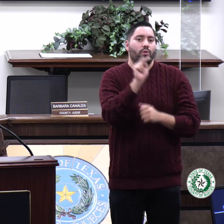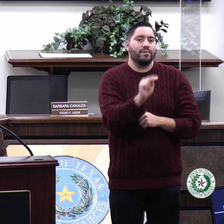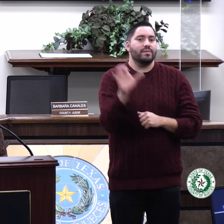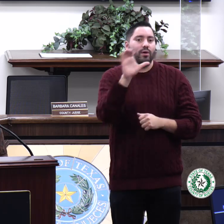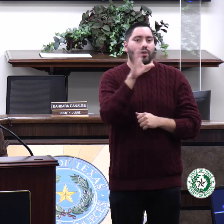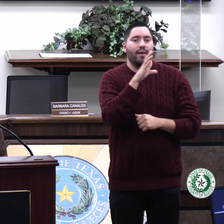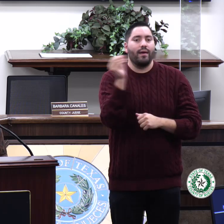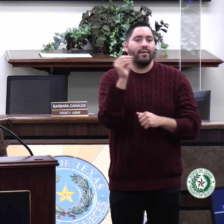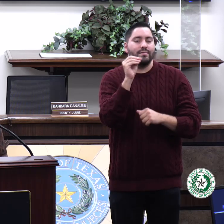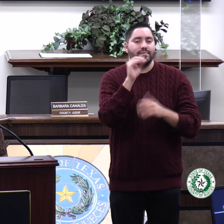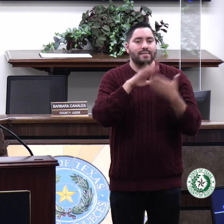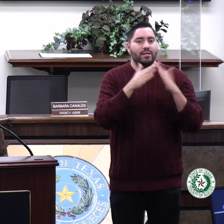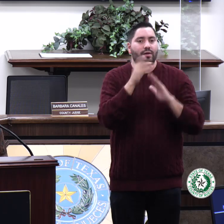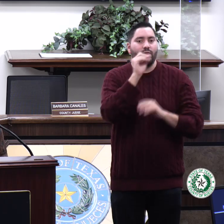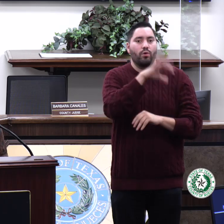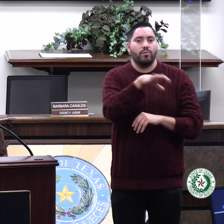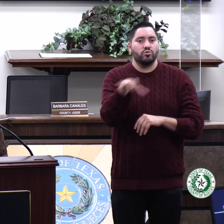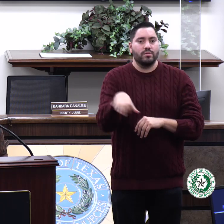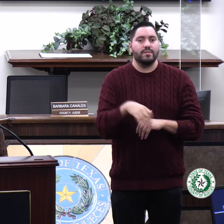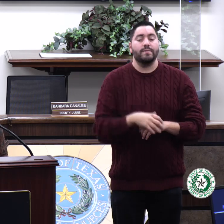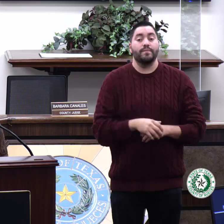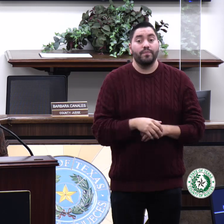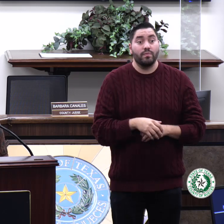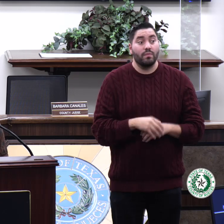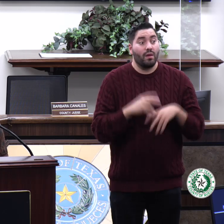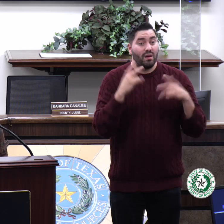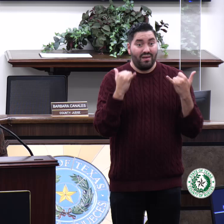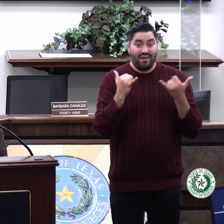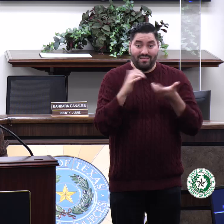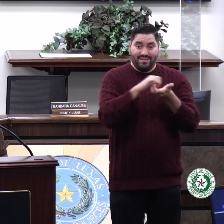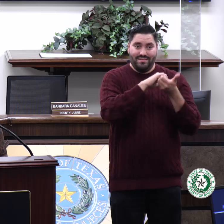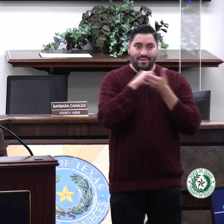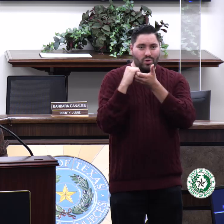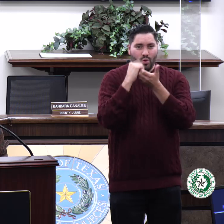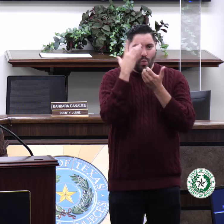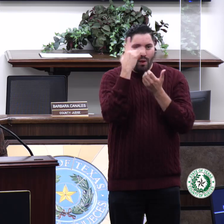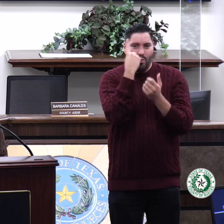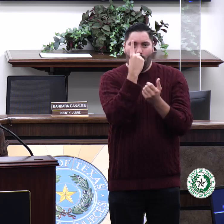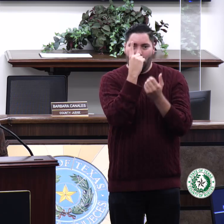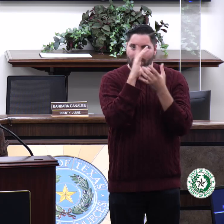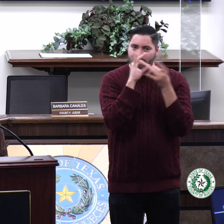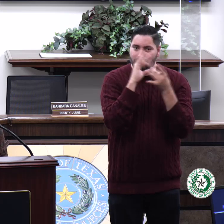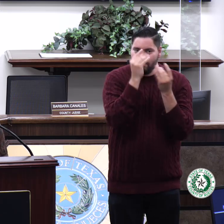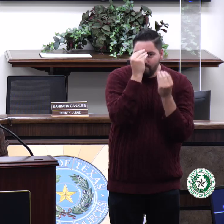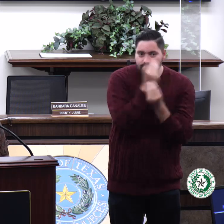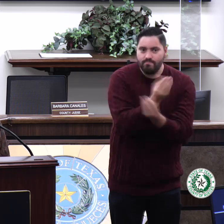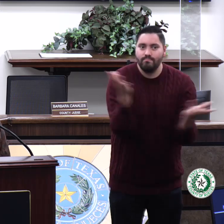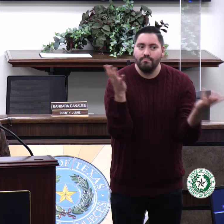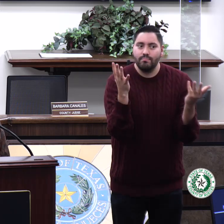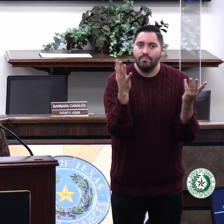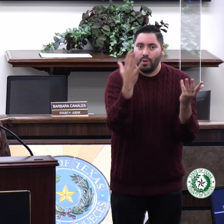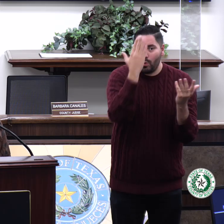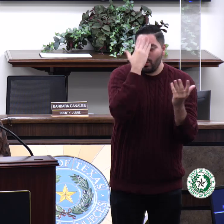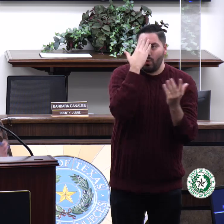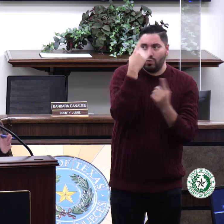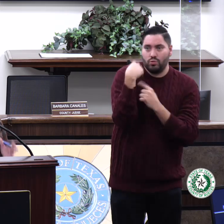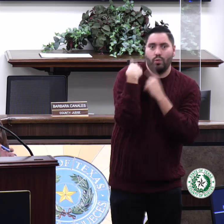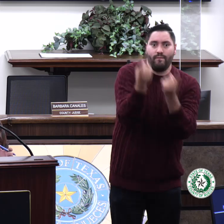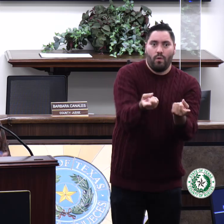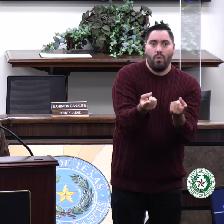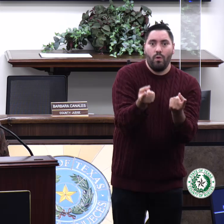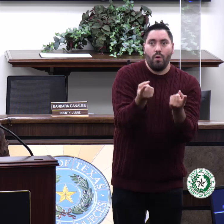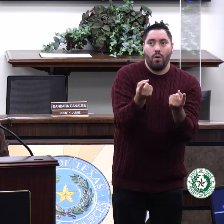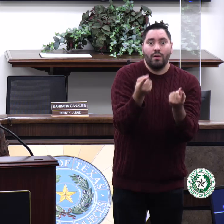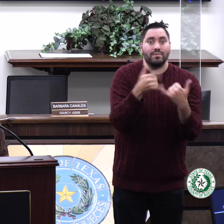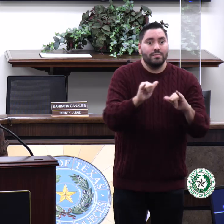city of Corpus Christi. Together, we are here for a unified message, and that is to tell you what we know so far and what we don't